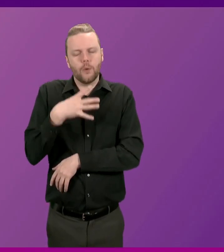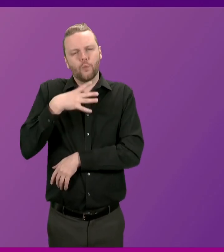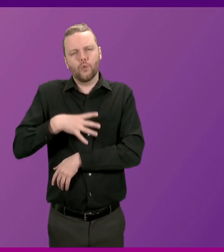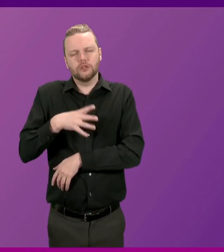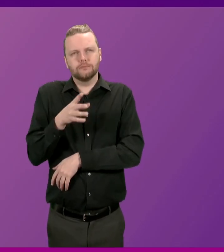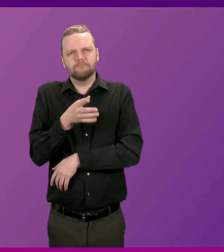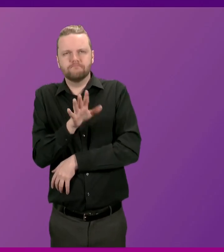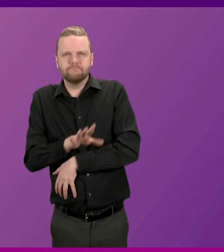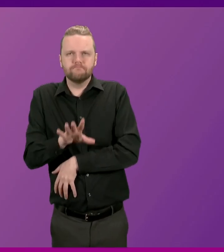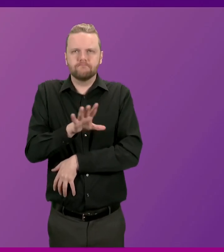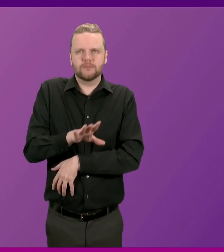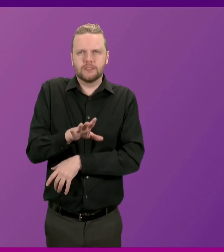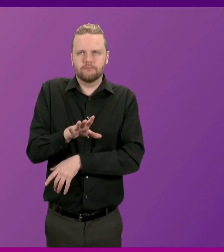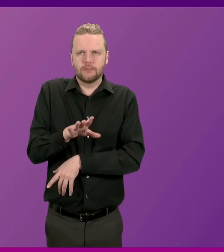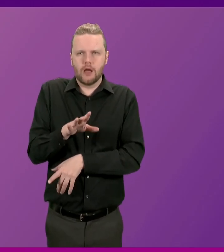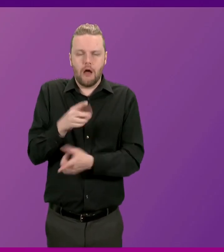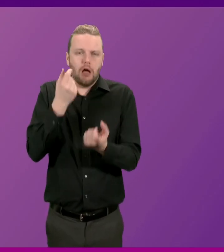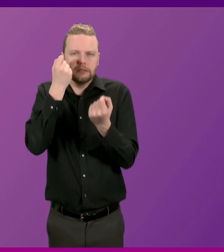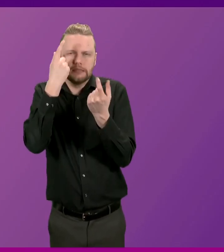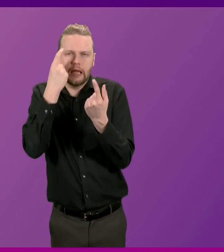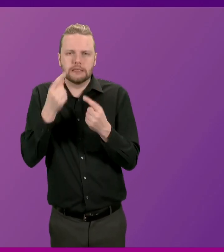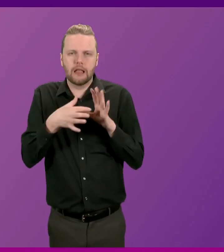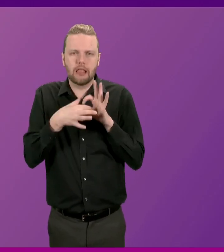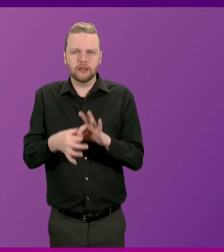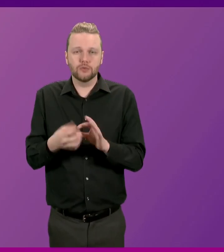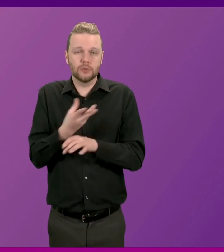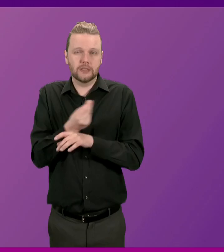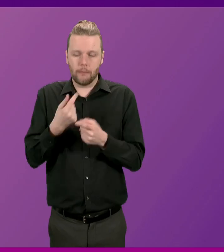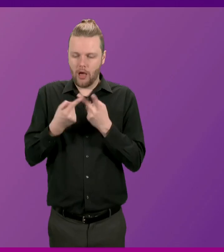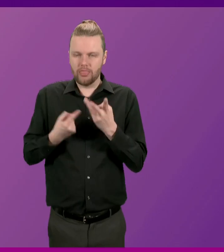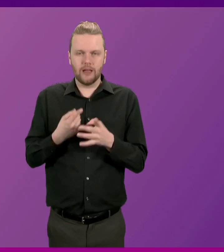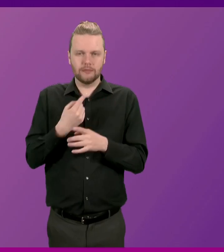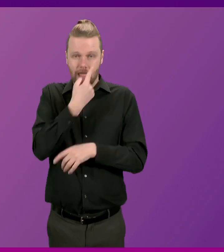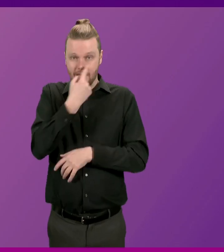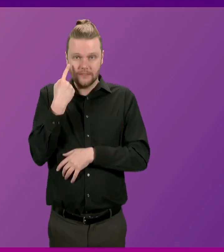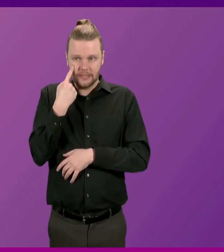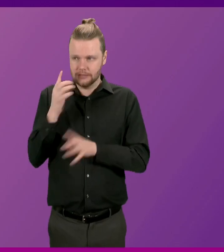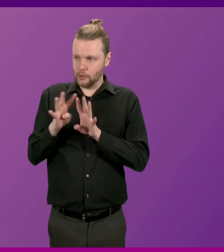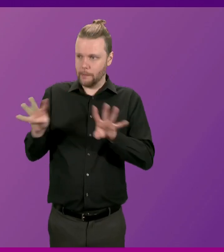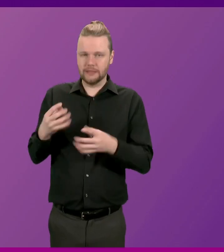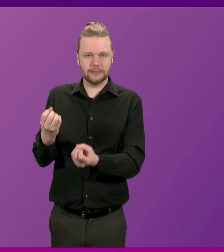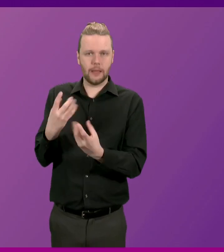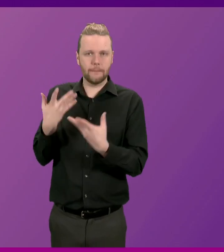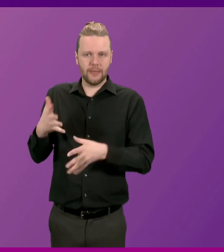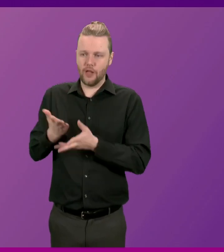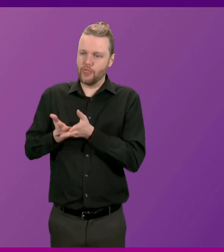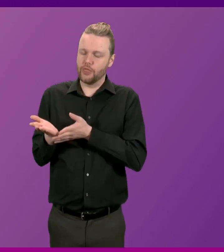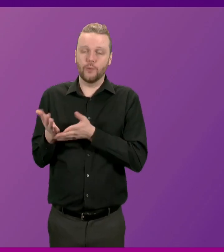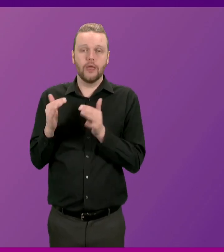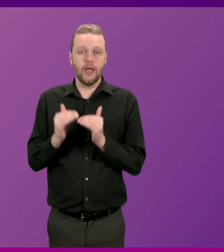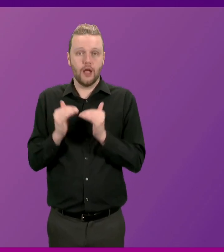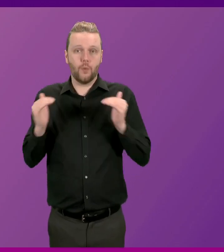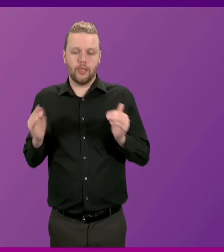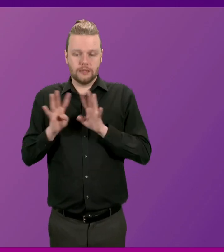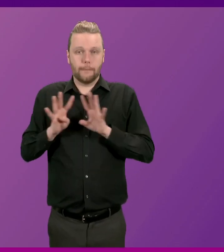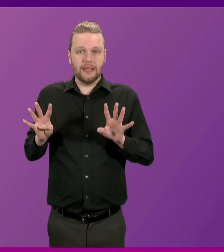kind of understanding around, obviously, some other evidence the committee has taken. You know, through the Equalities